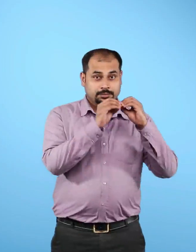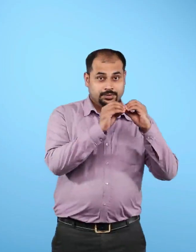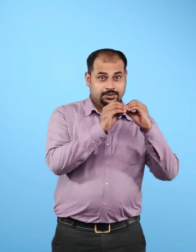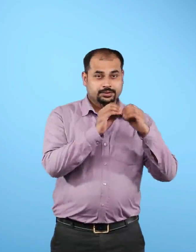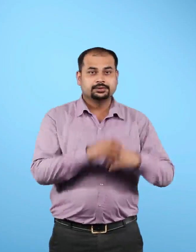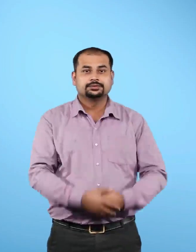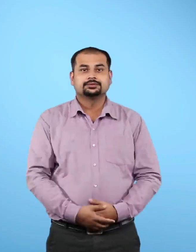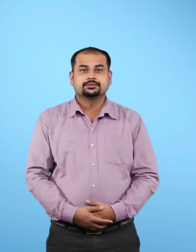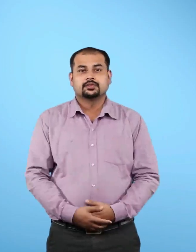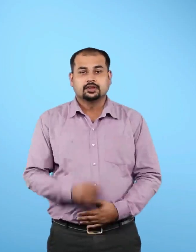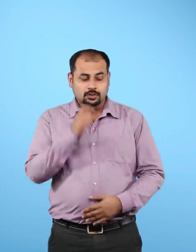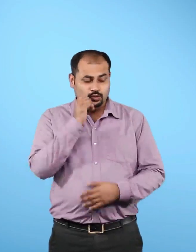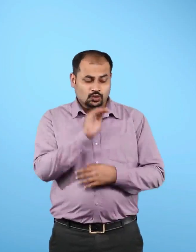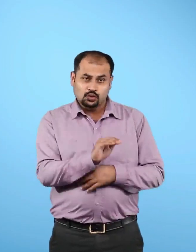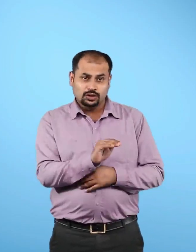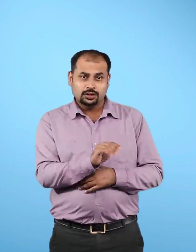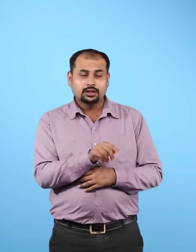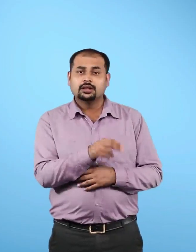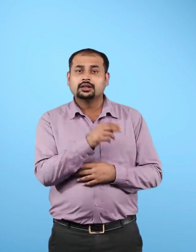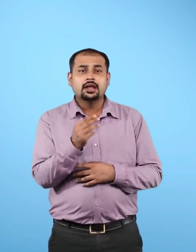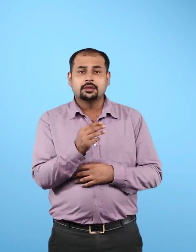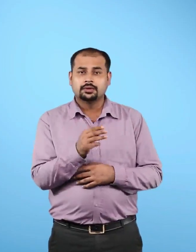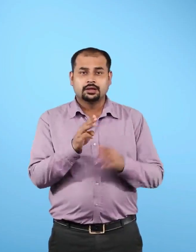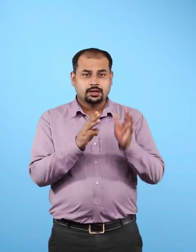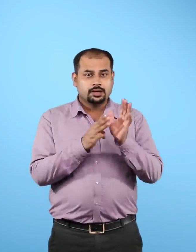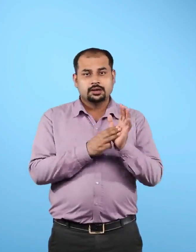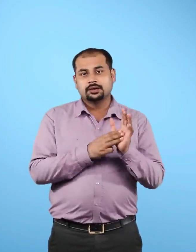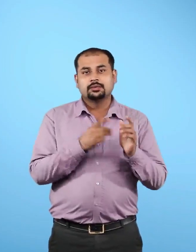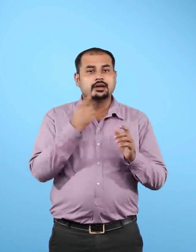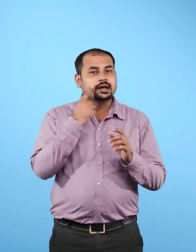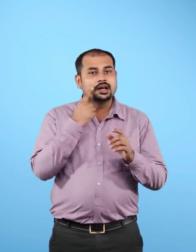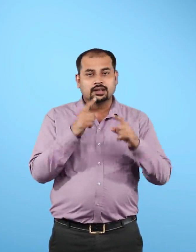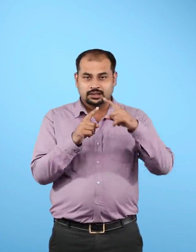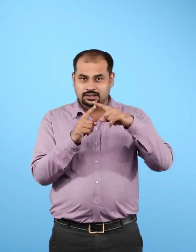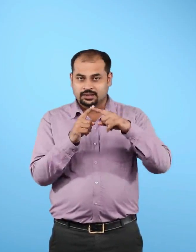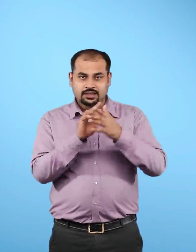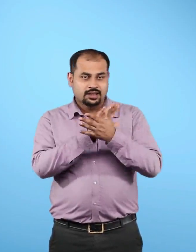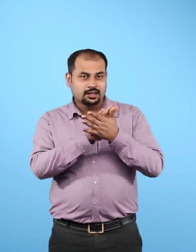B. Mithun's uncle in America had sent him